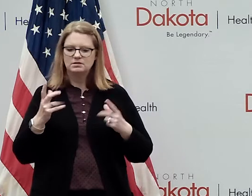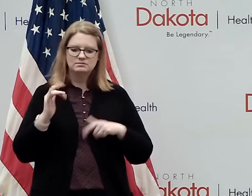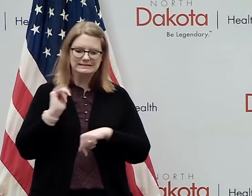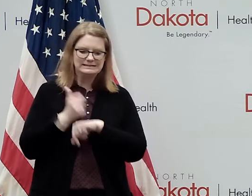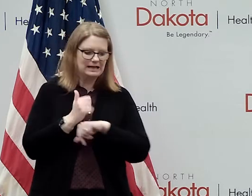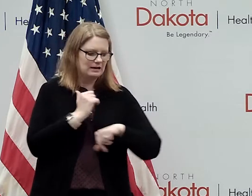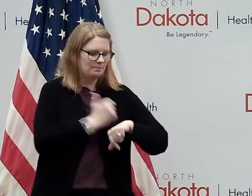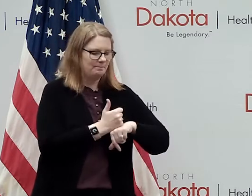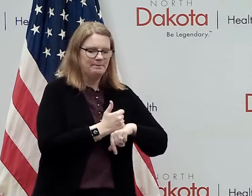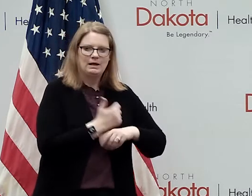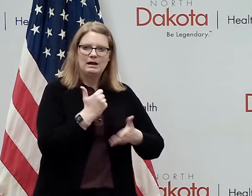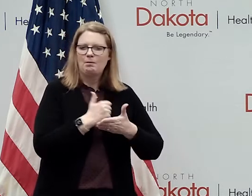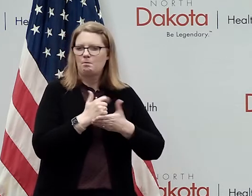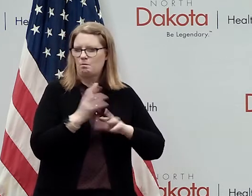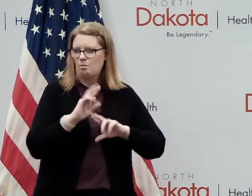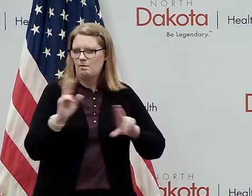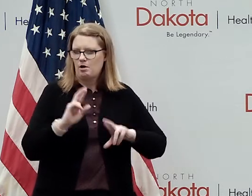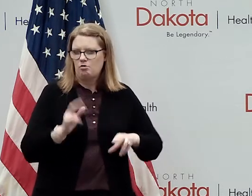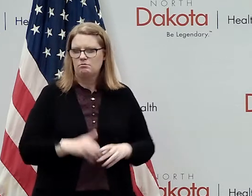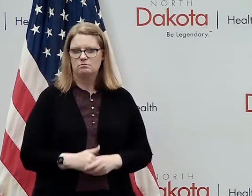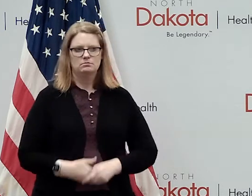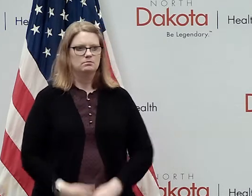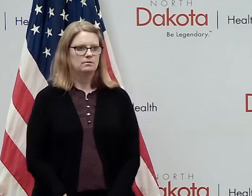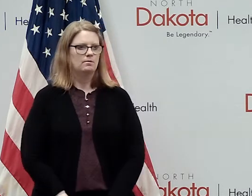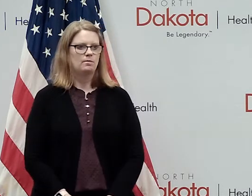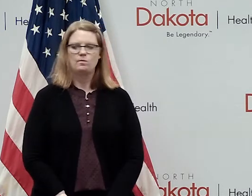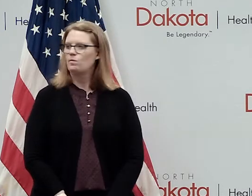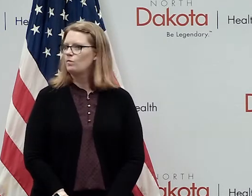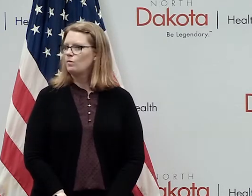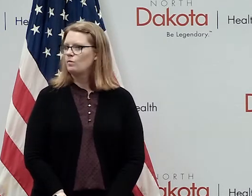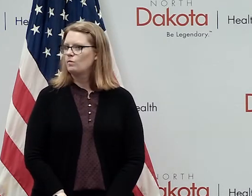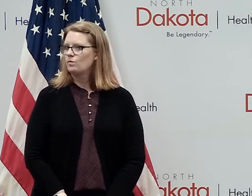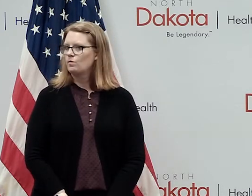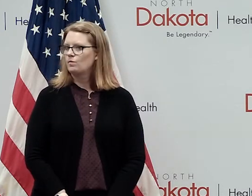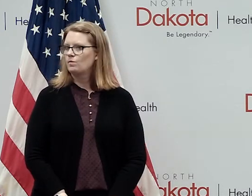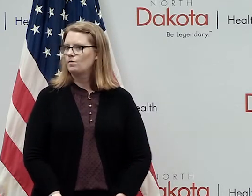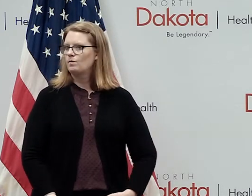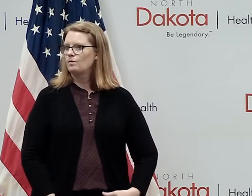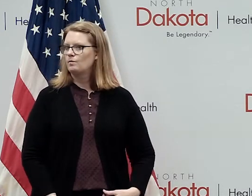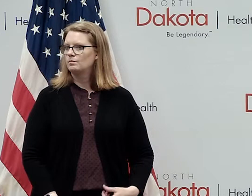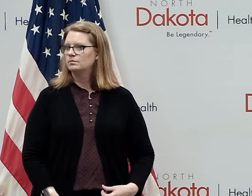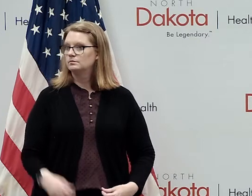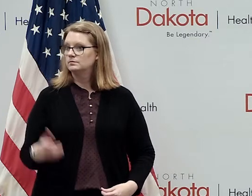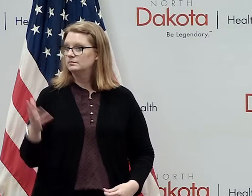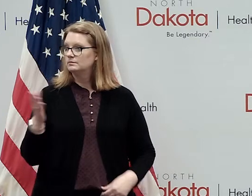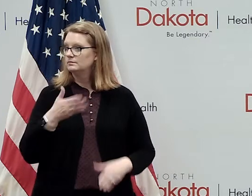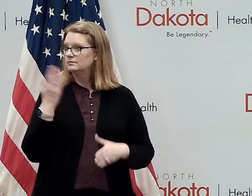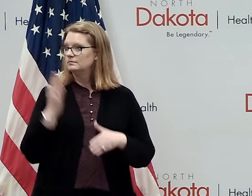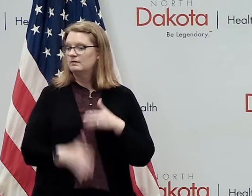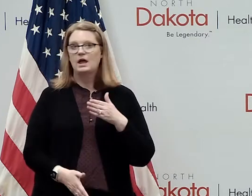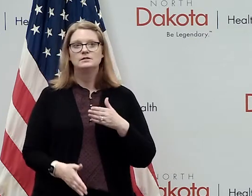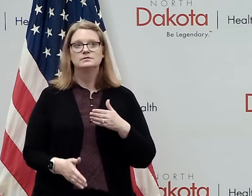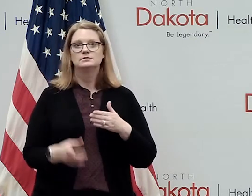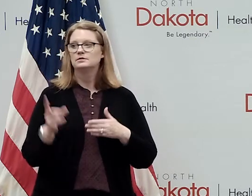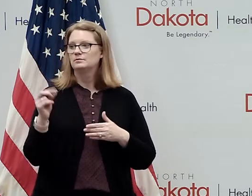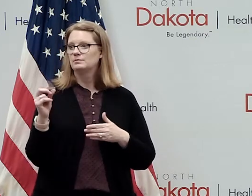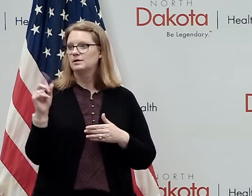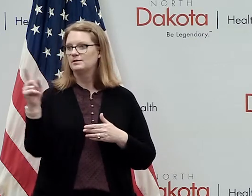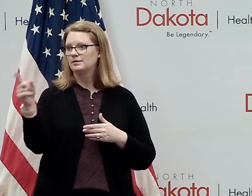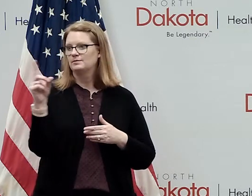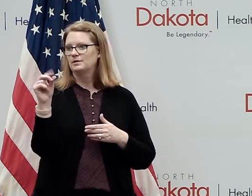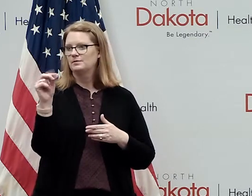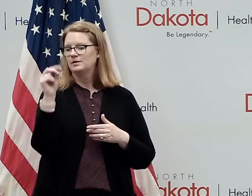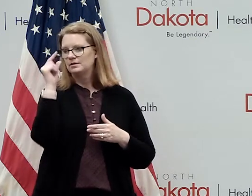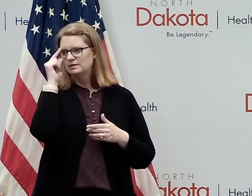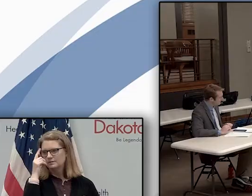helping on that preparation. Okay, I think we're Are we at the end of the line? You got one more?